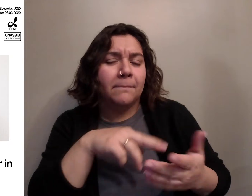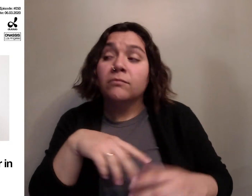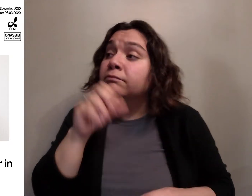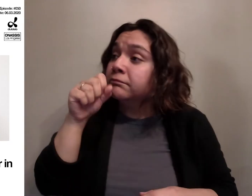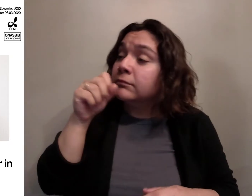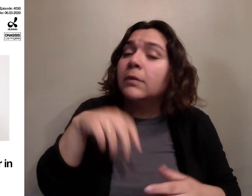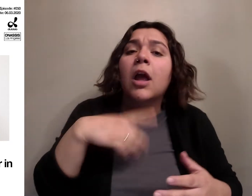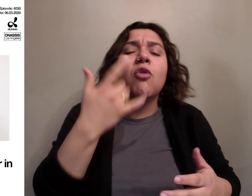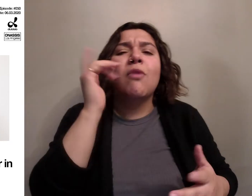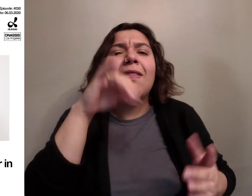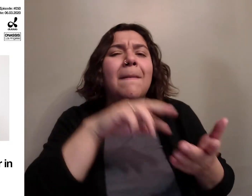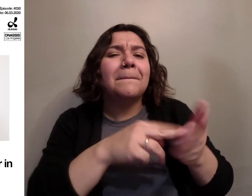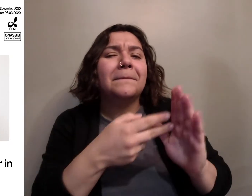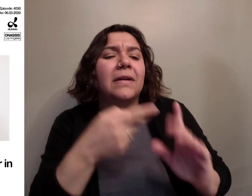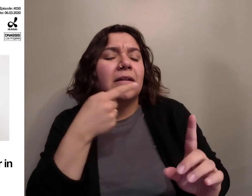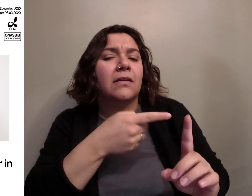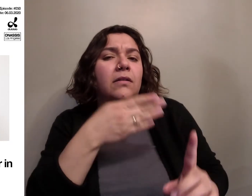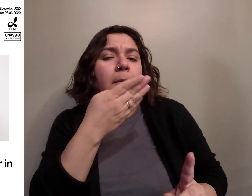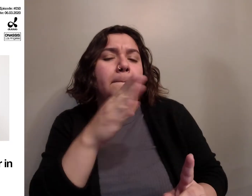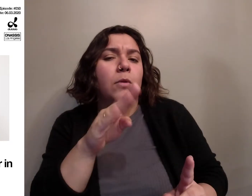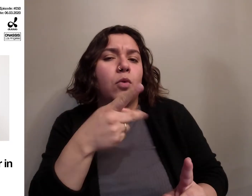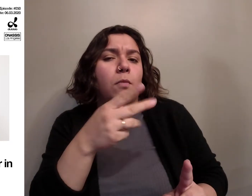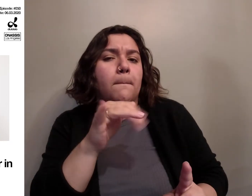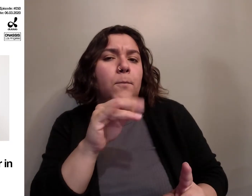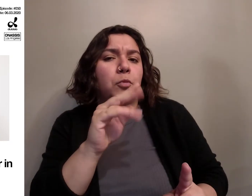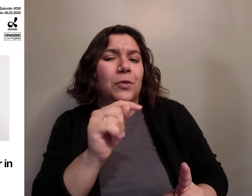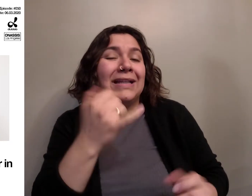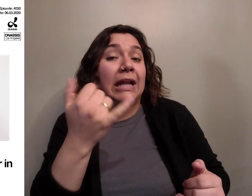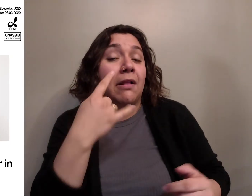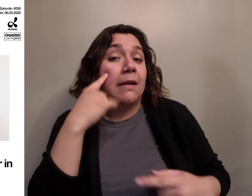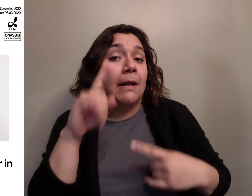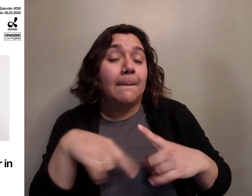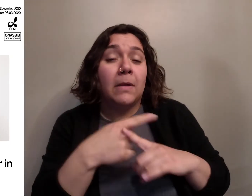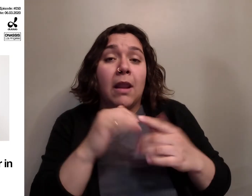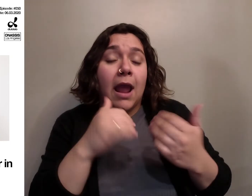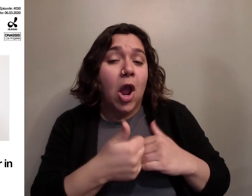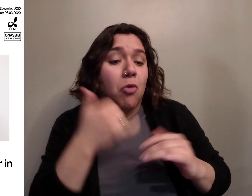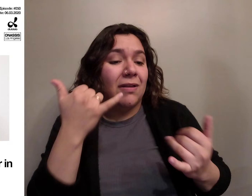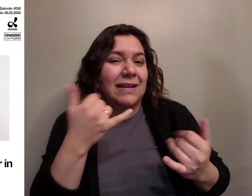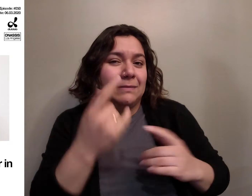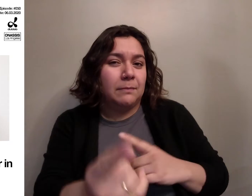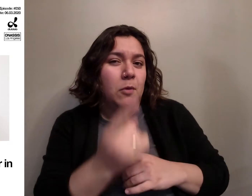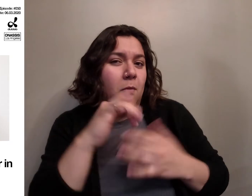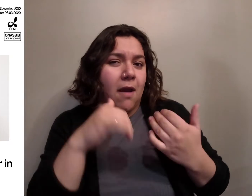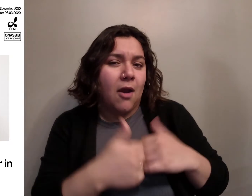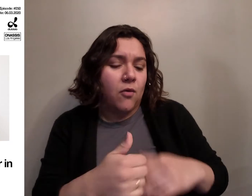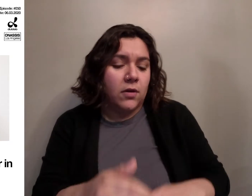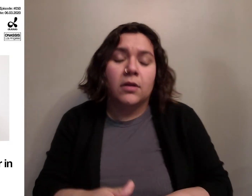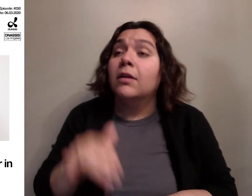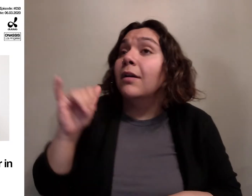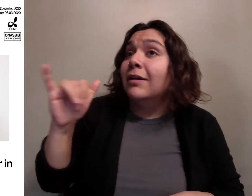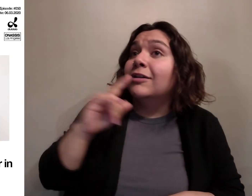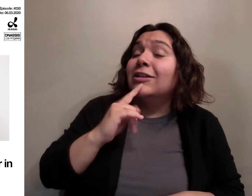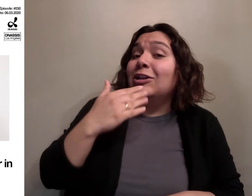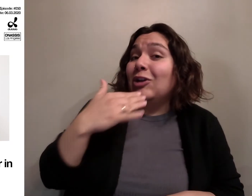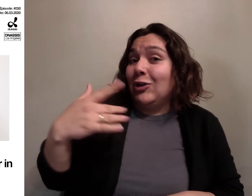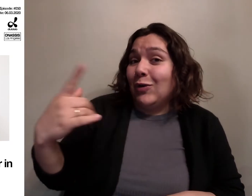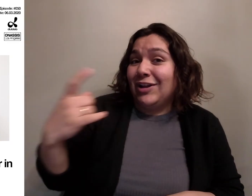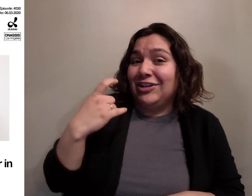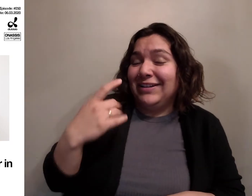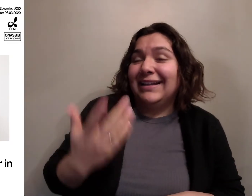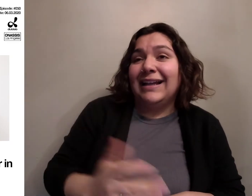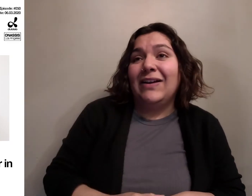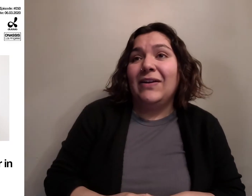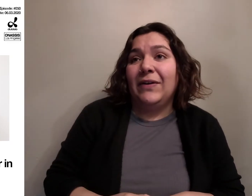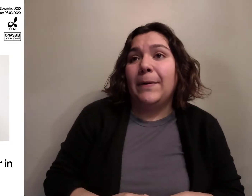blueprint. What in fact is that blueprint, and how are you thinking about that blueprint at